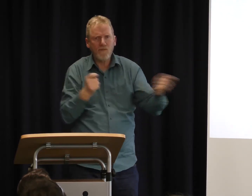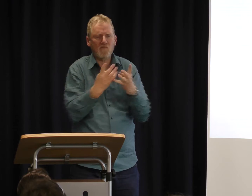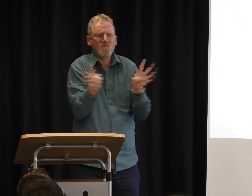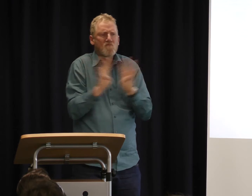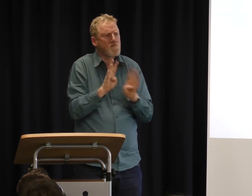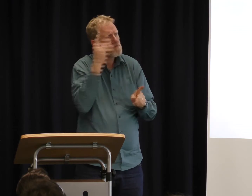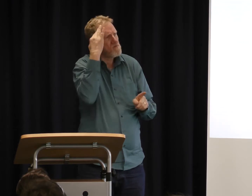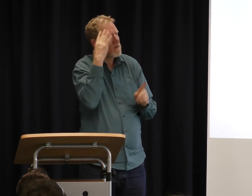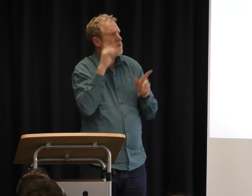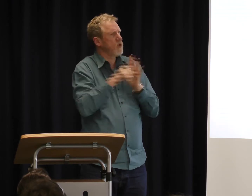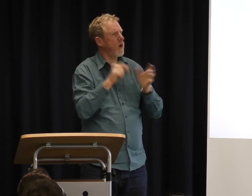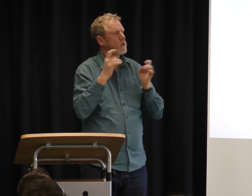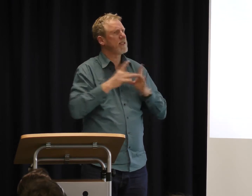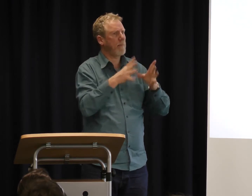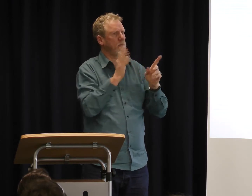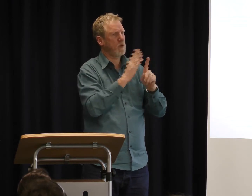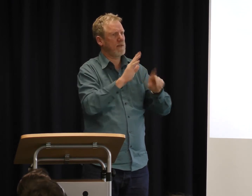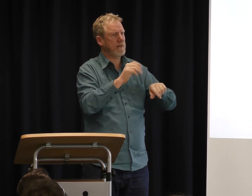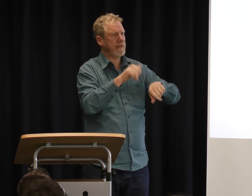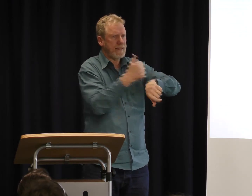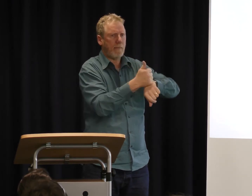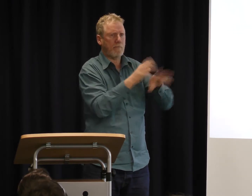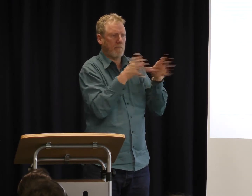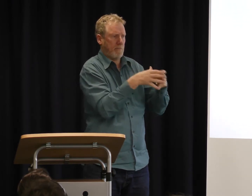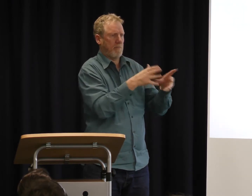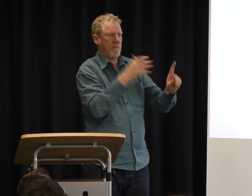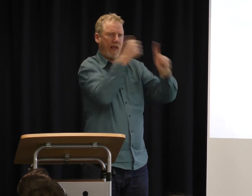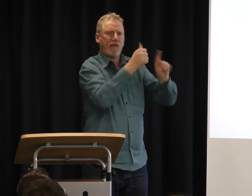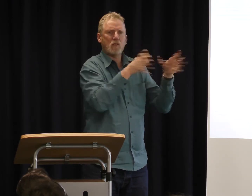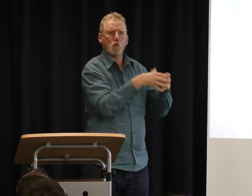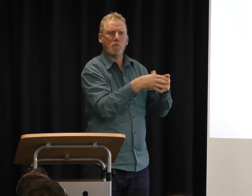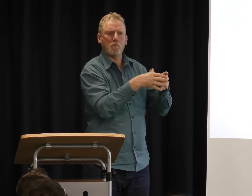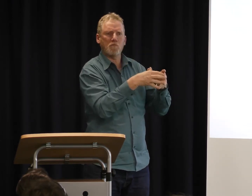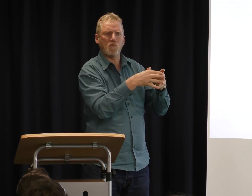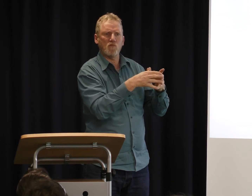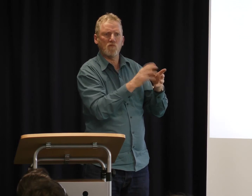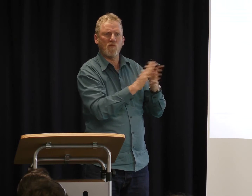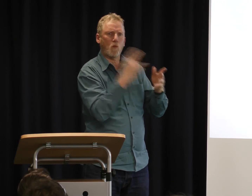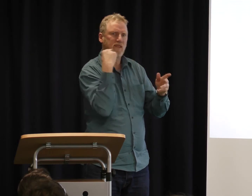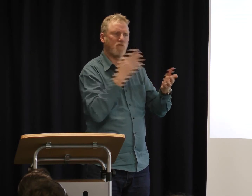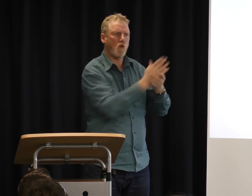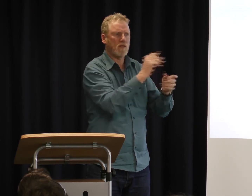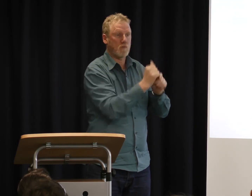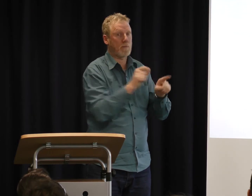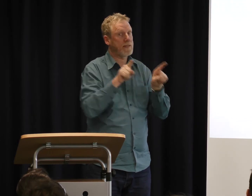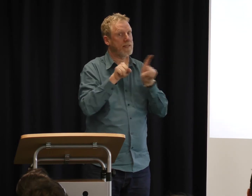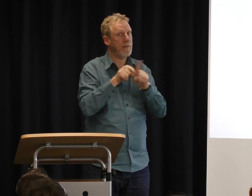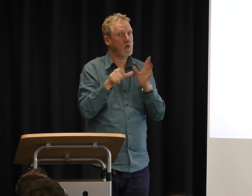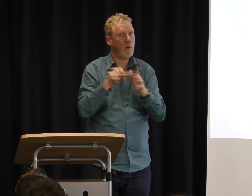deaf community members, and we all got together to decide to start advocating for deaf